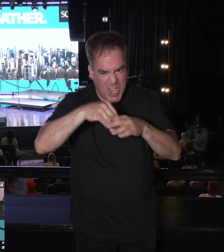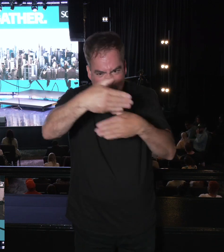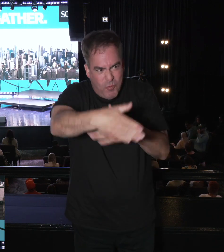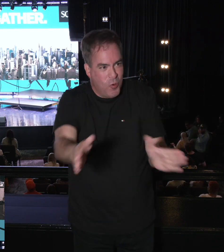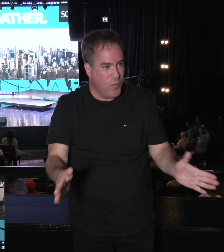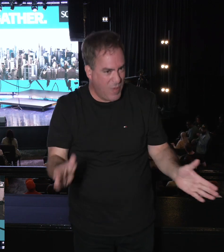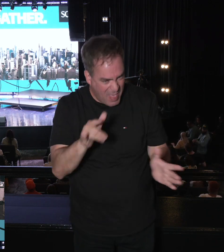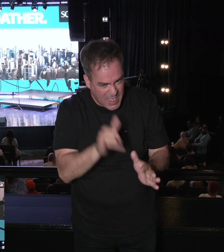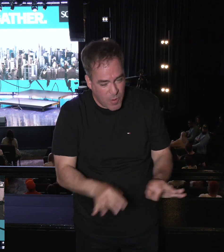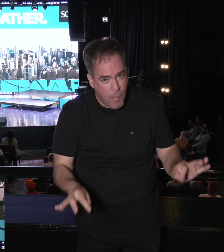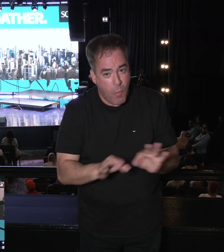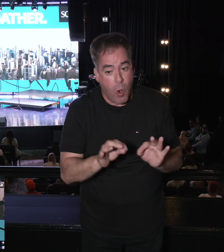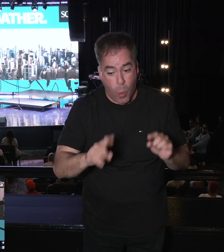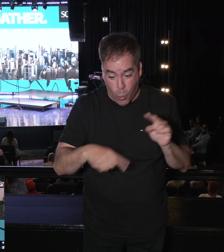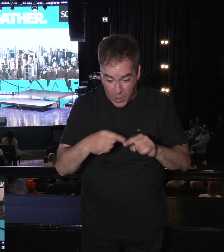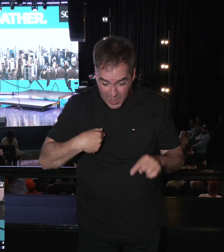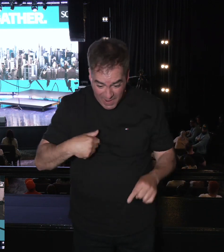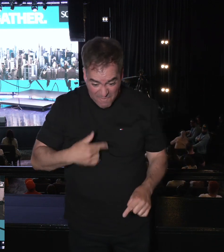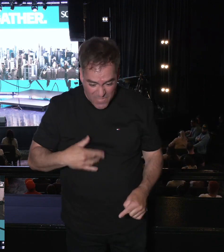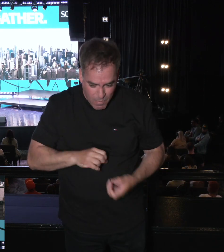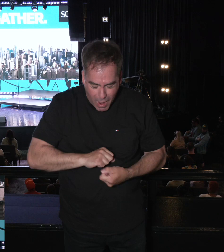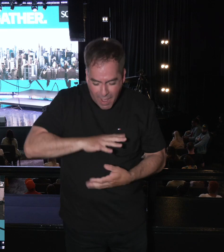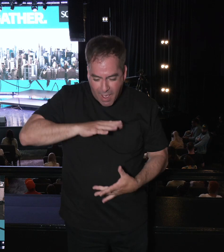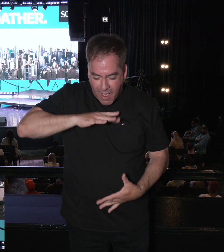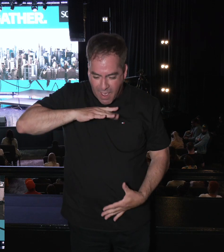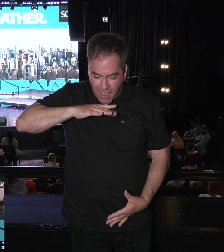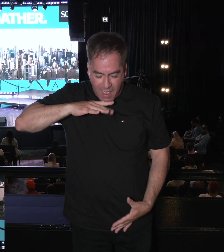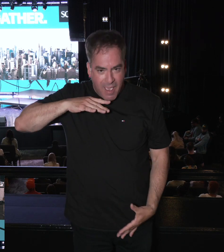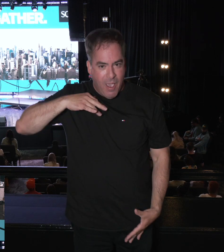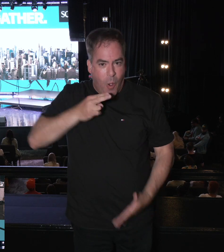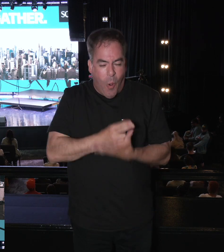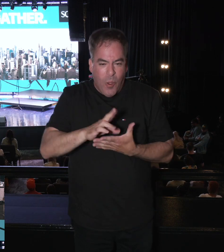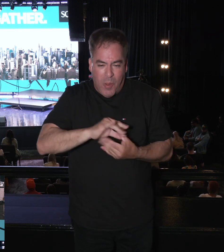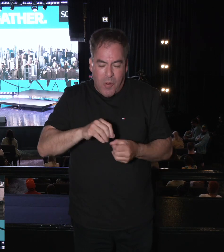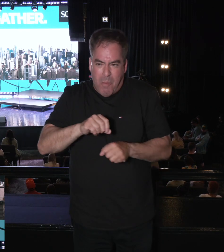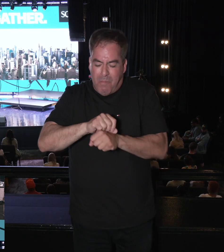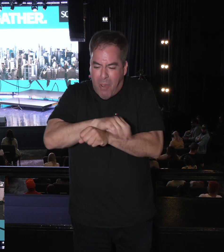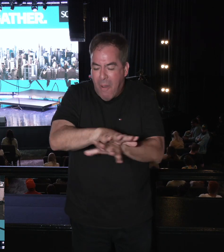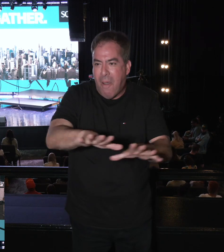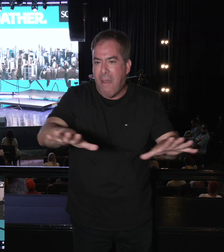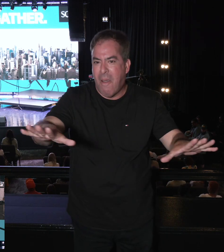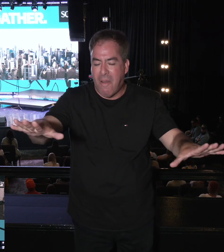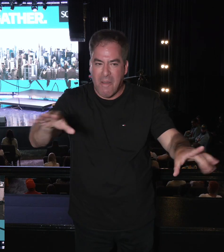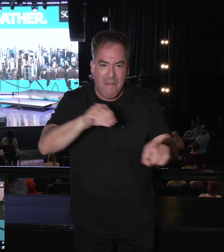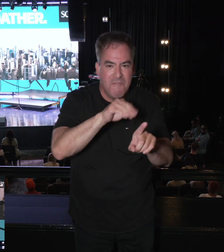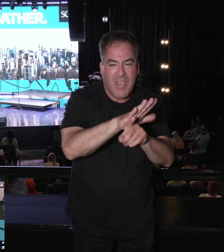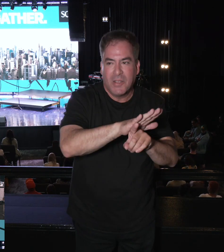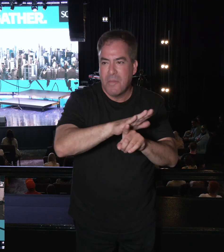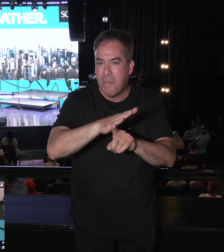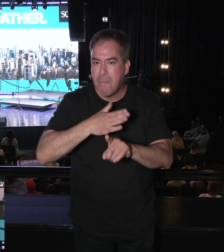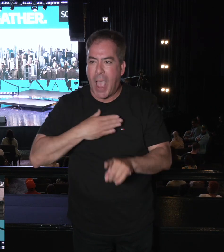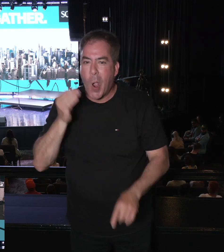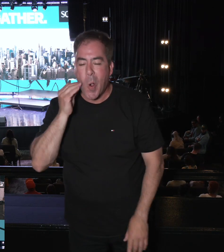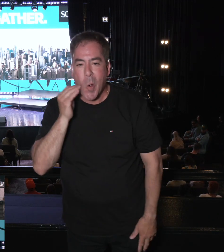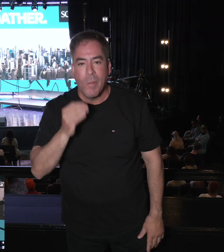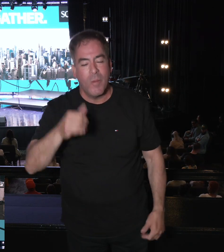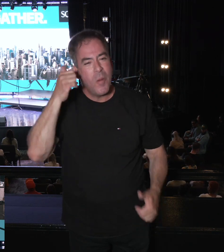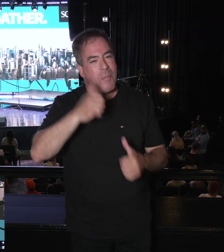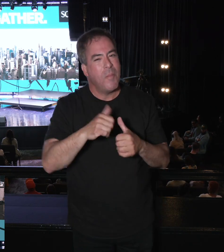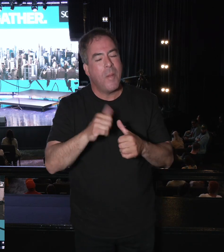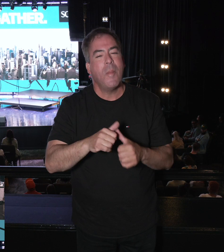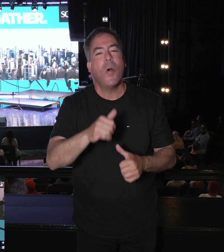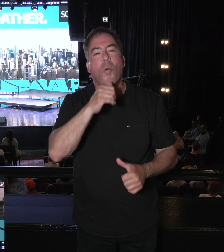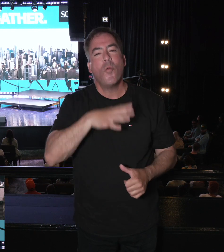And when I'm filled, it affects the whole house. Remember the story in the Bible where the woman breaks the